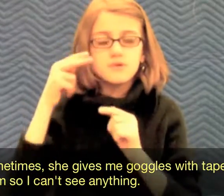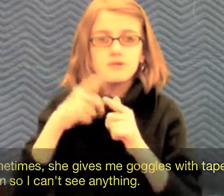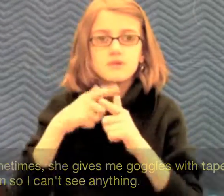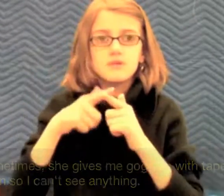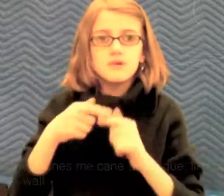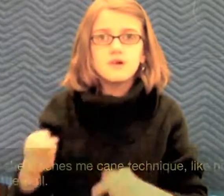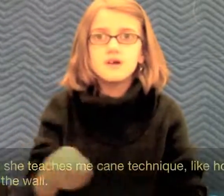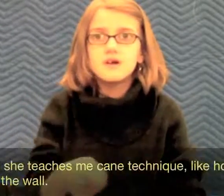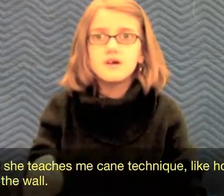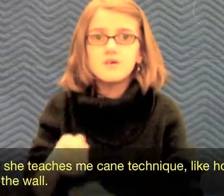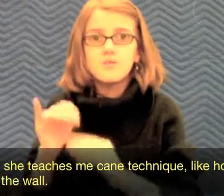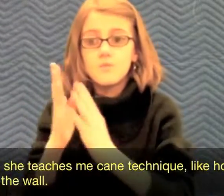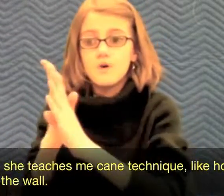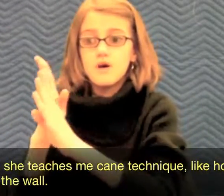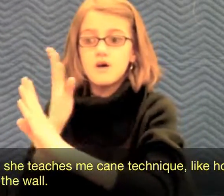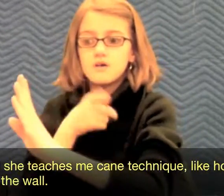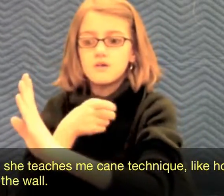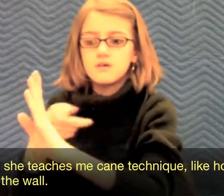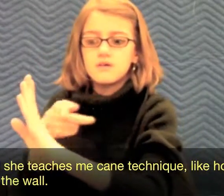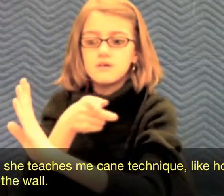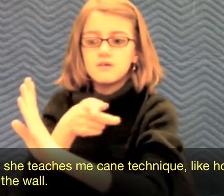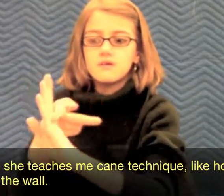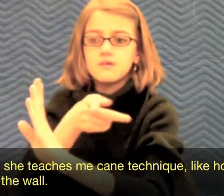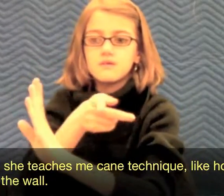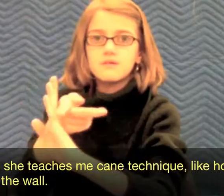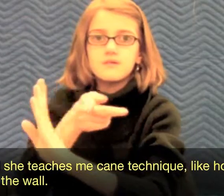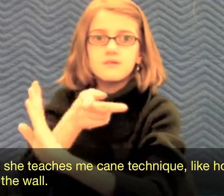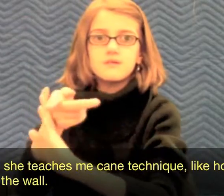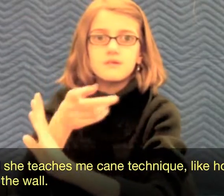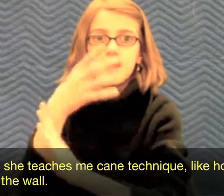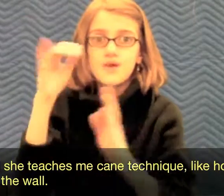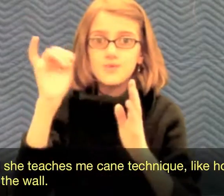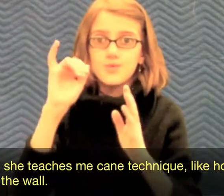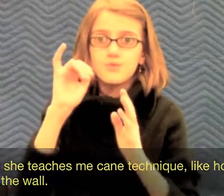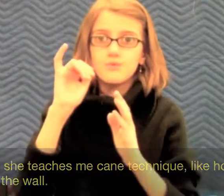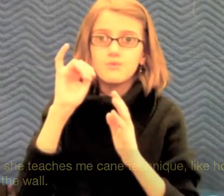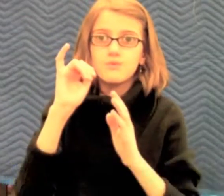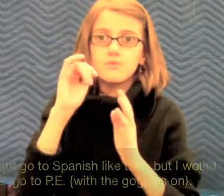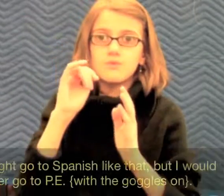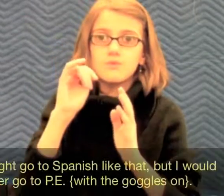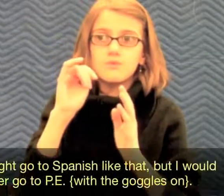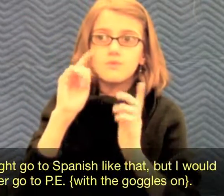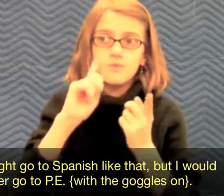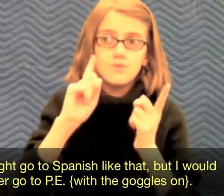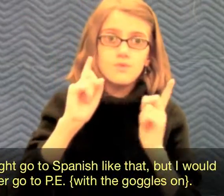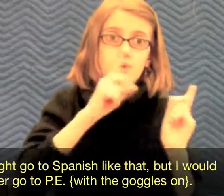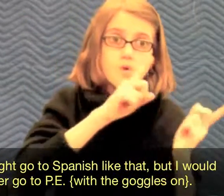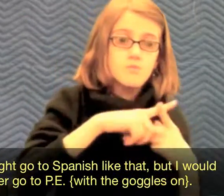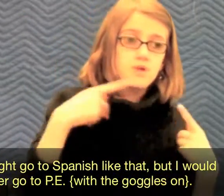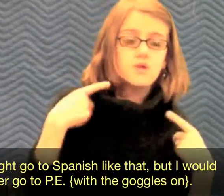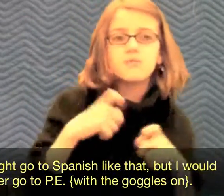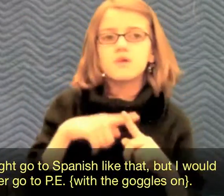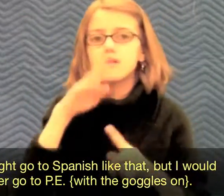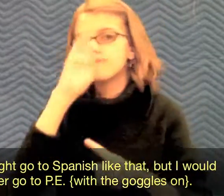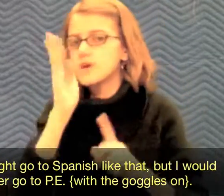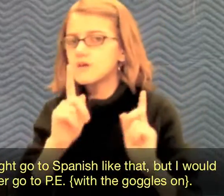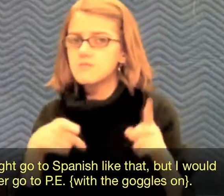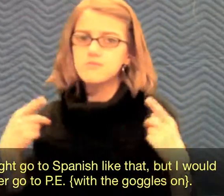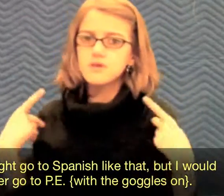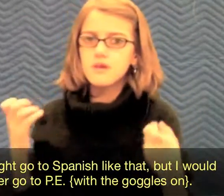anything. And she teaches me cane technique, like how to use the walls. I might go to Spanish like that, but I would never go